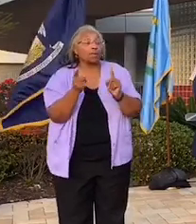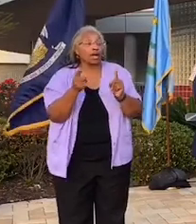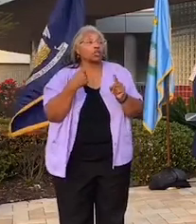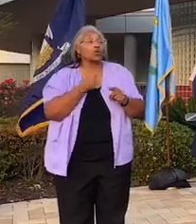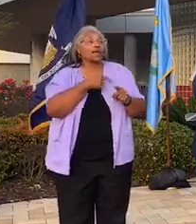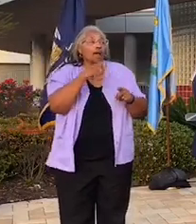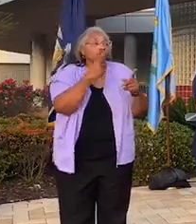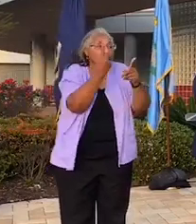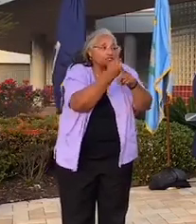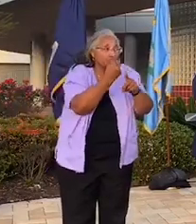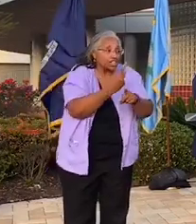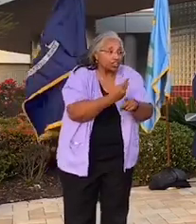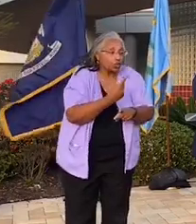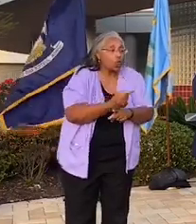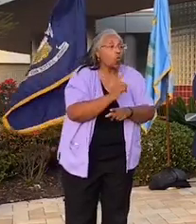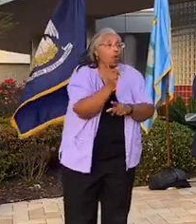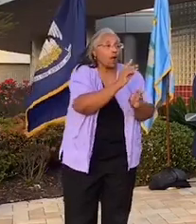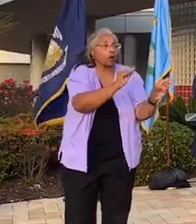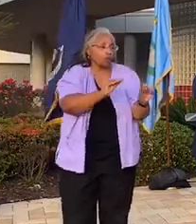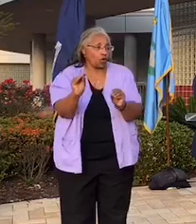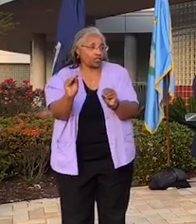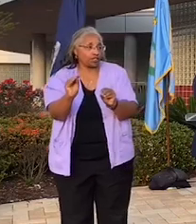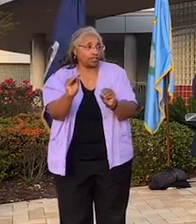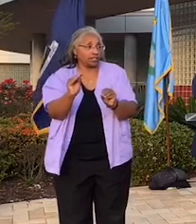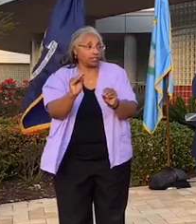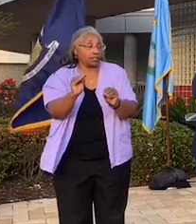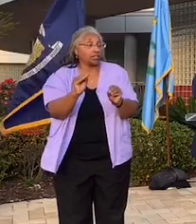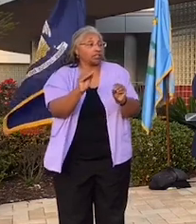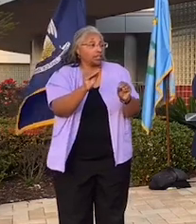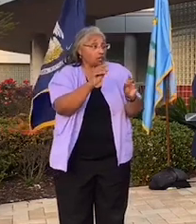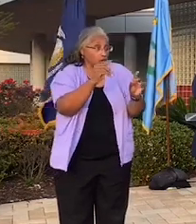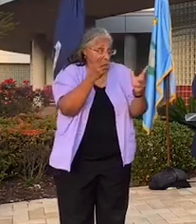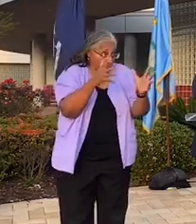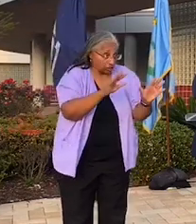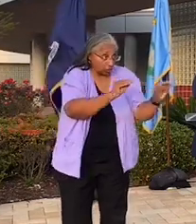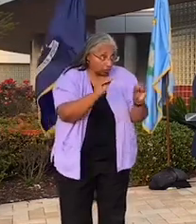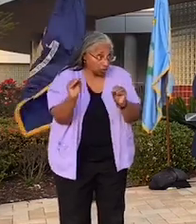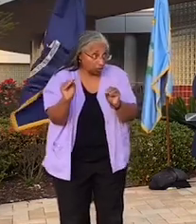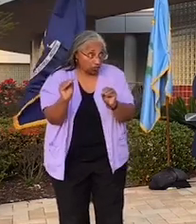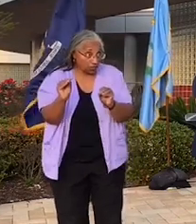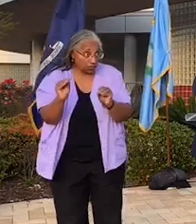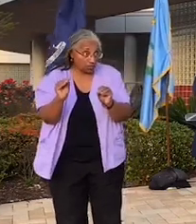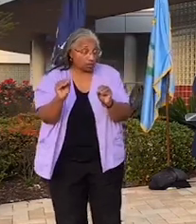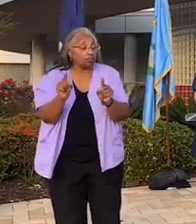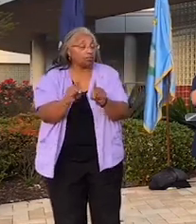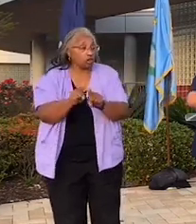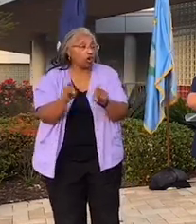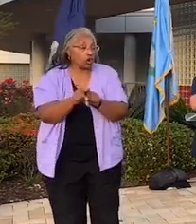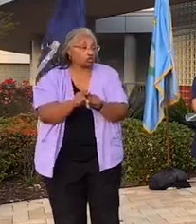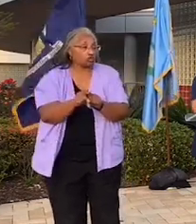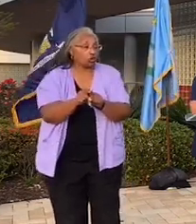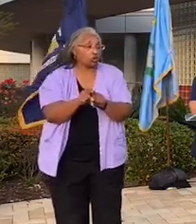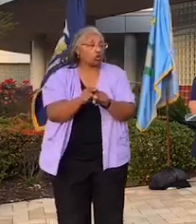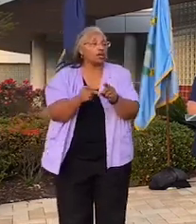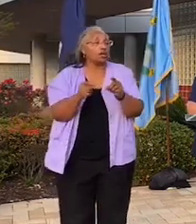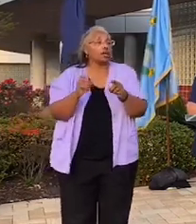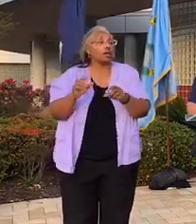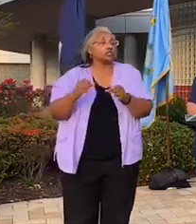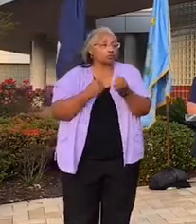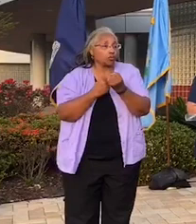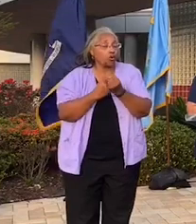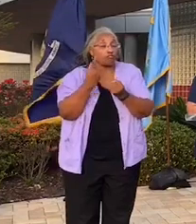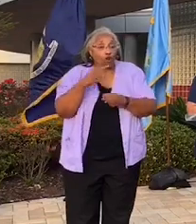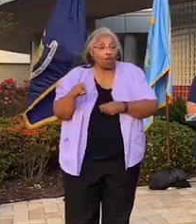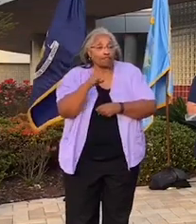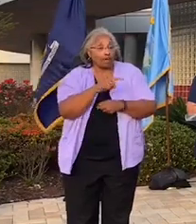worked out first, so then when we move, then we not only move, but it's the way that we expect things to